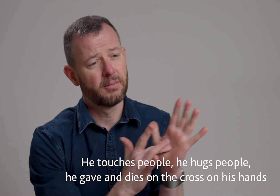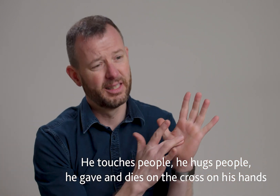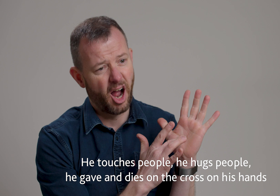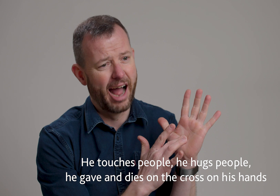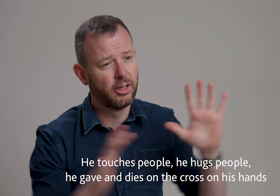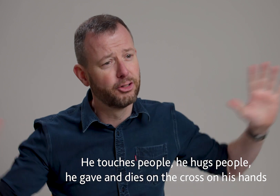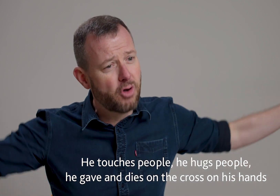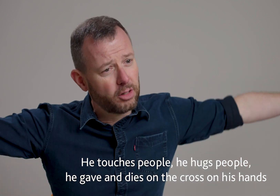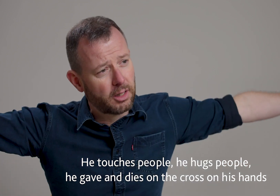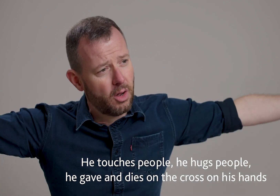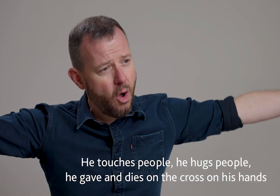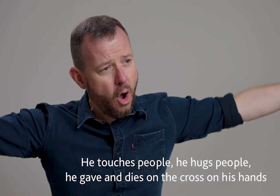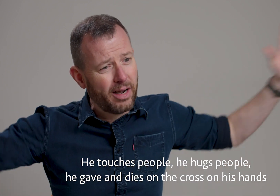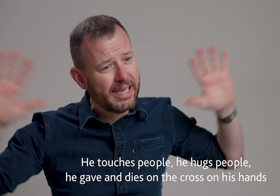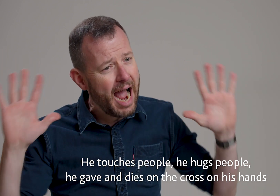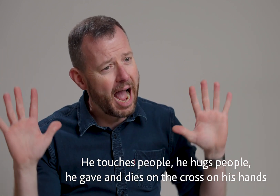and died the thought on his